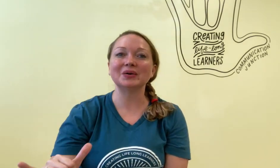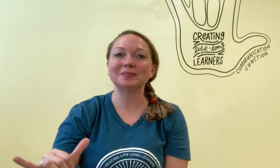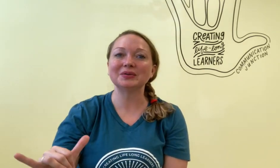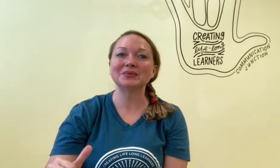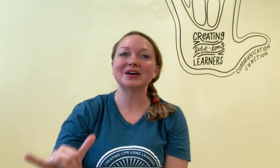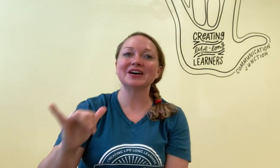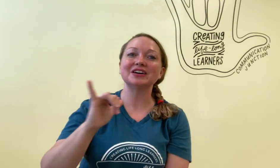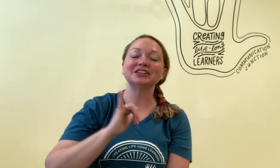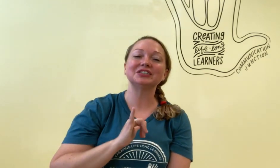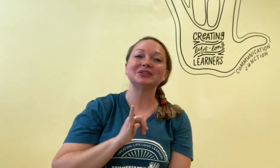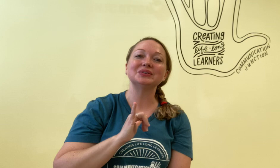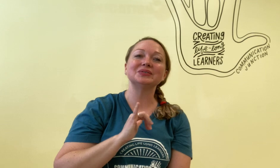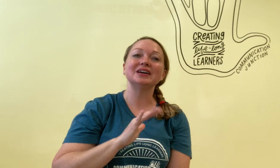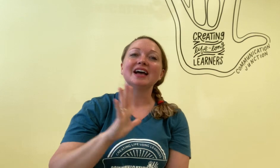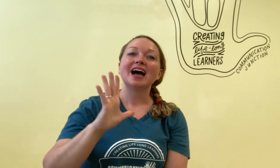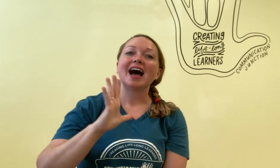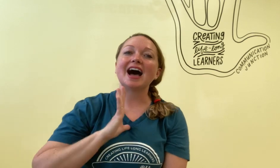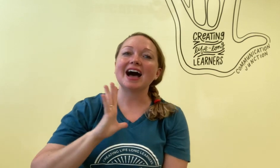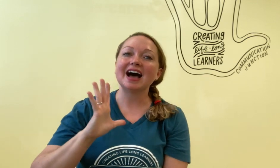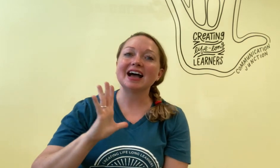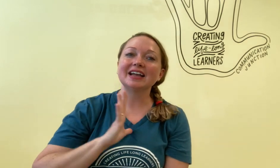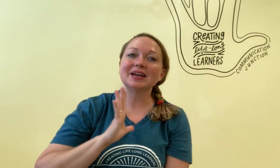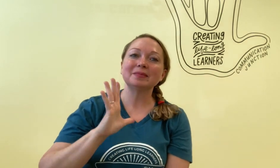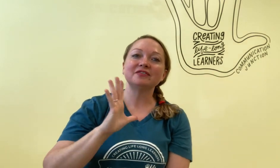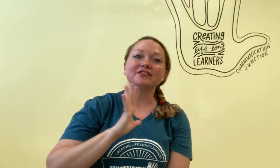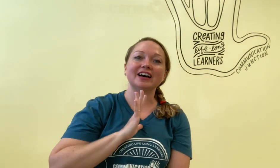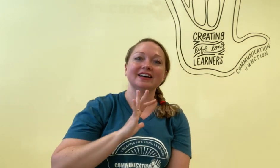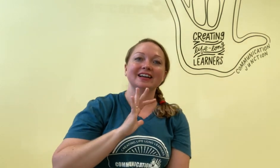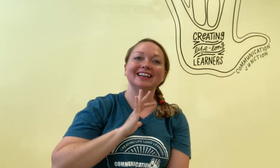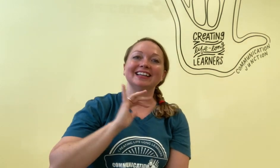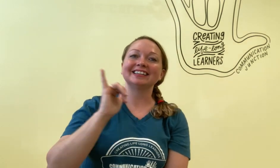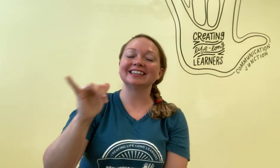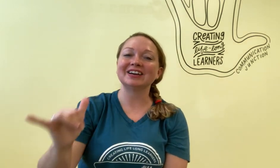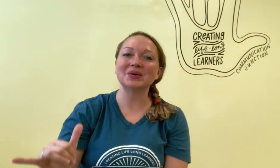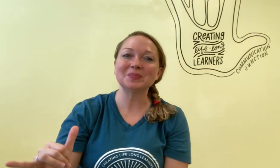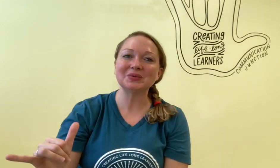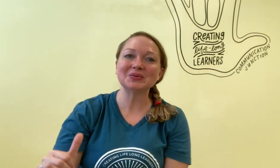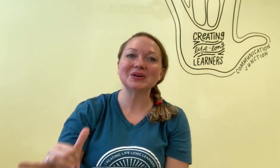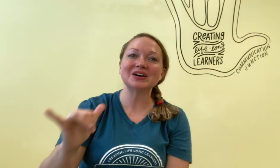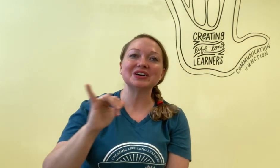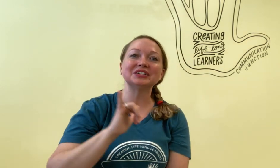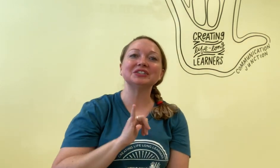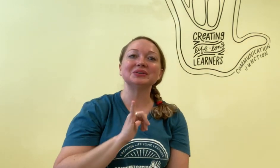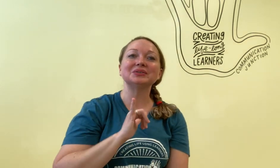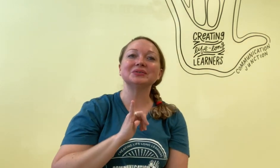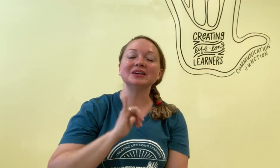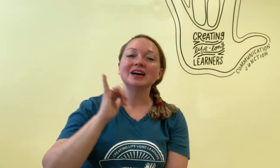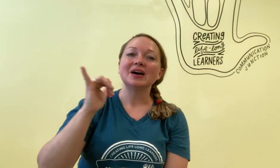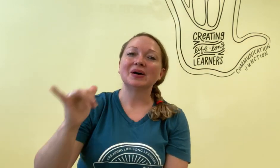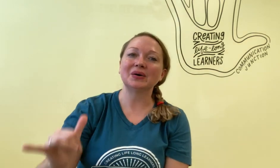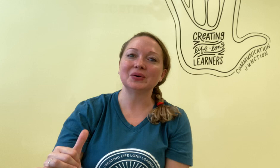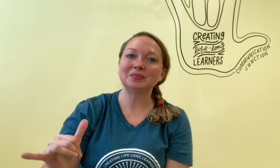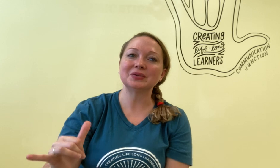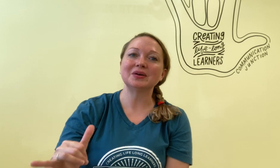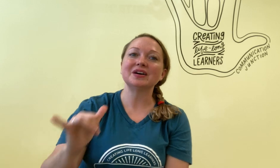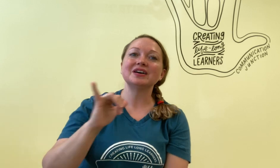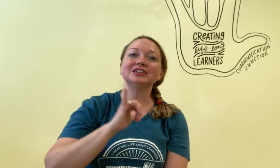you are too. I am fine and I hope you are too. Hope you are